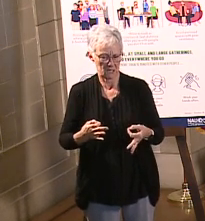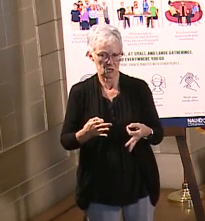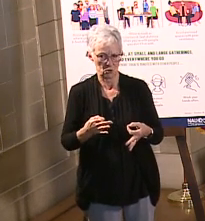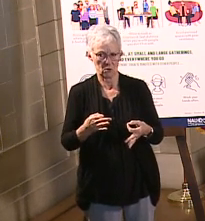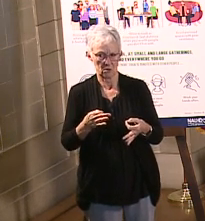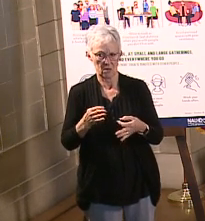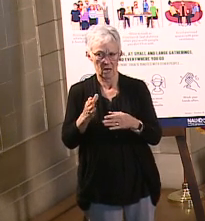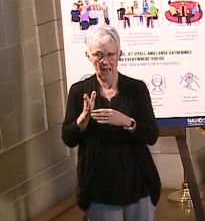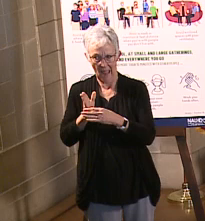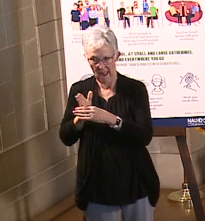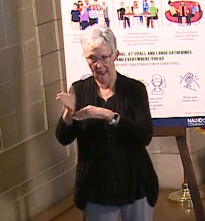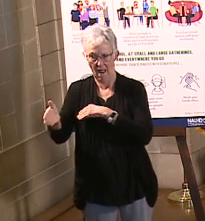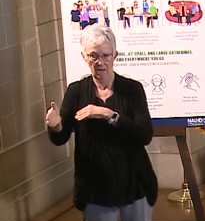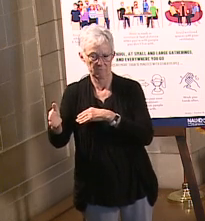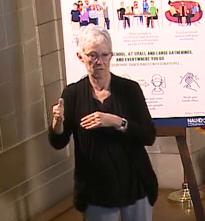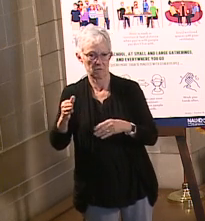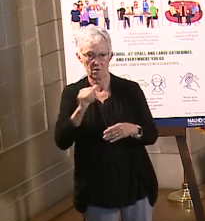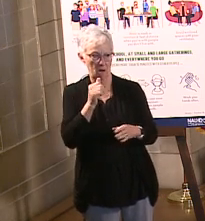cover for afterwards.